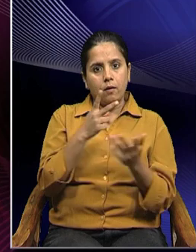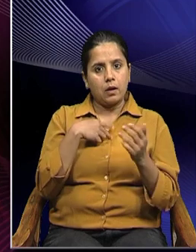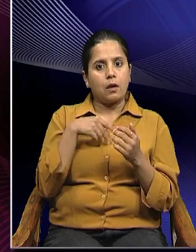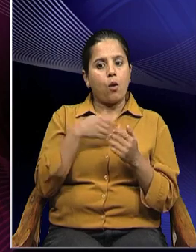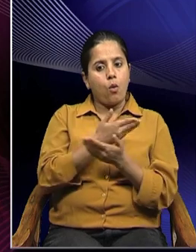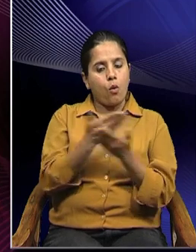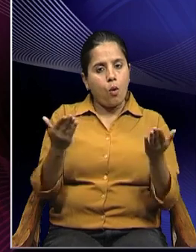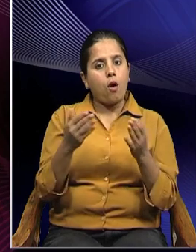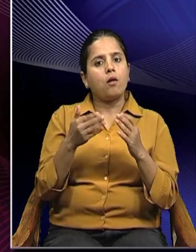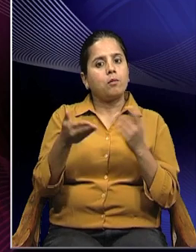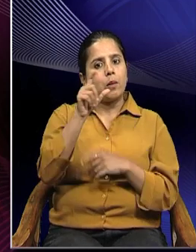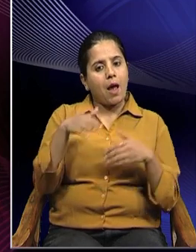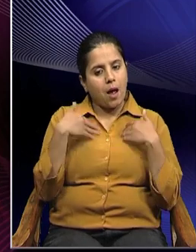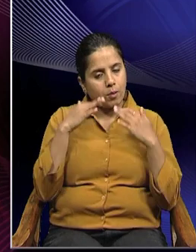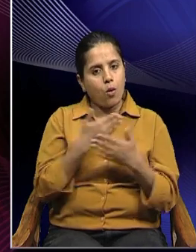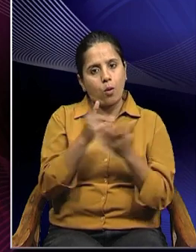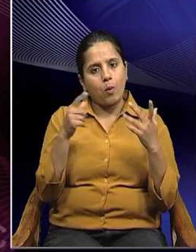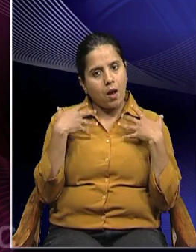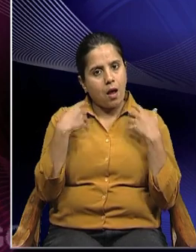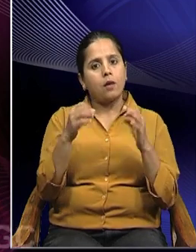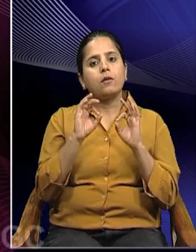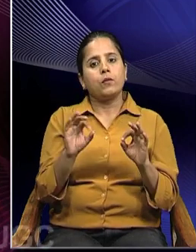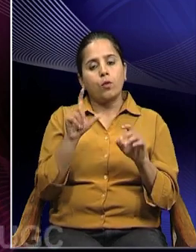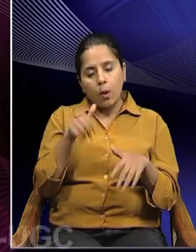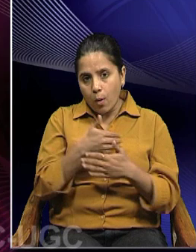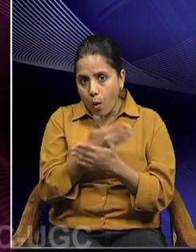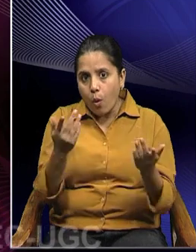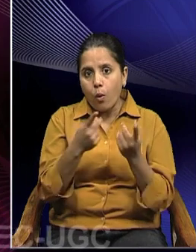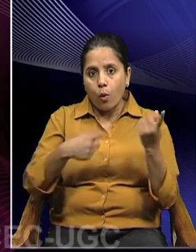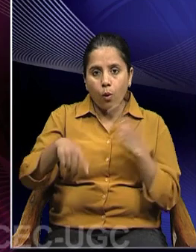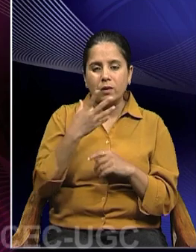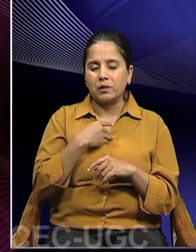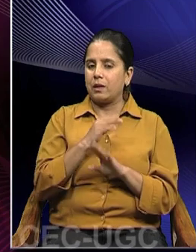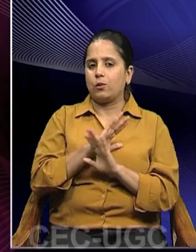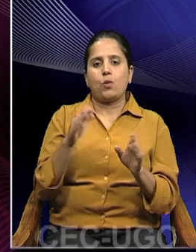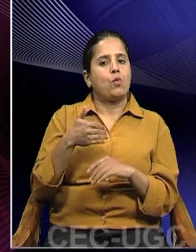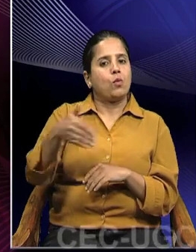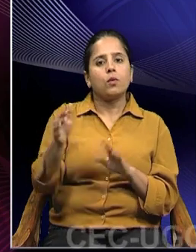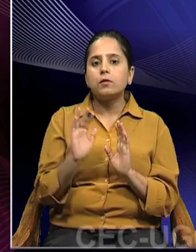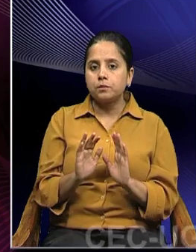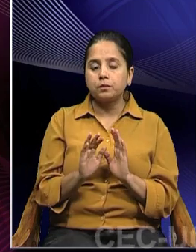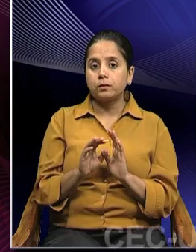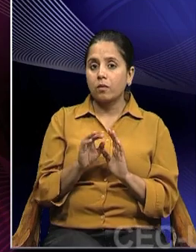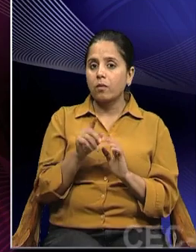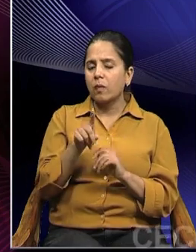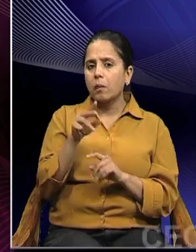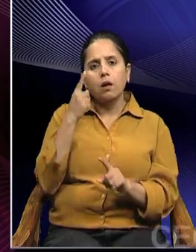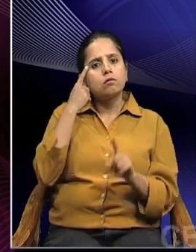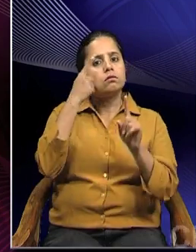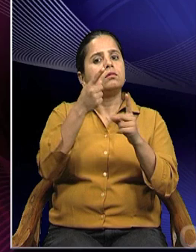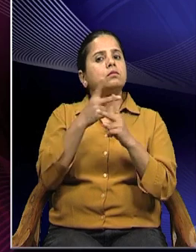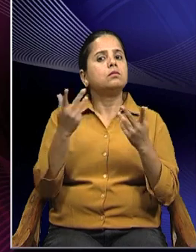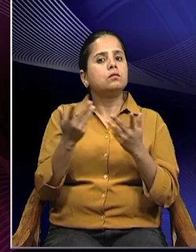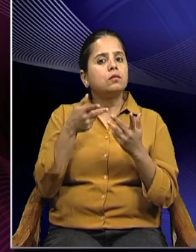Bhavantu Sukhina, Sarve Santu Niramaya, Sarve Bhadrani Pashyantu, Makaschid Dukkha Bhag Bhavet. So, ultimate goal of